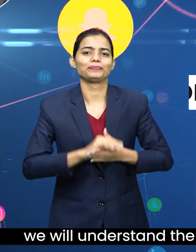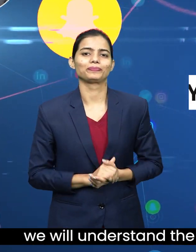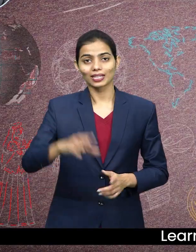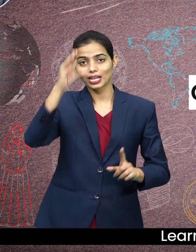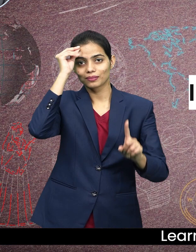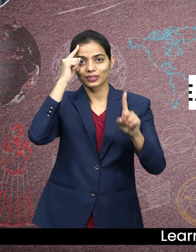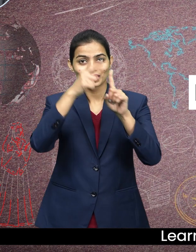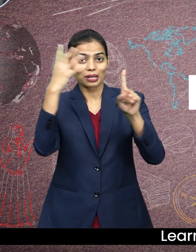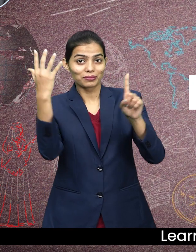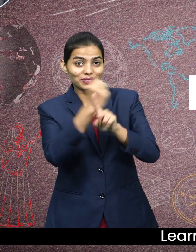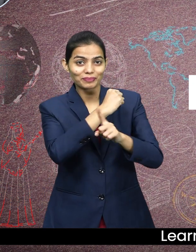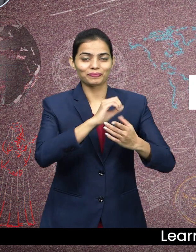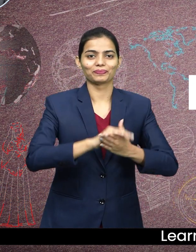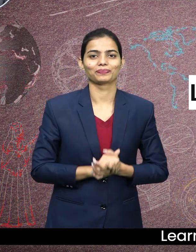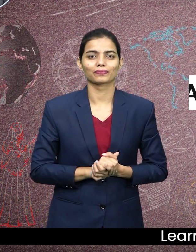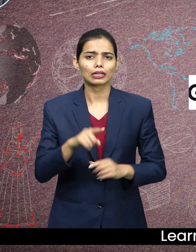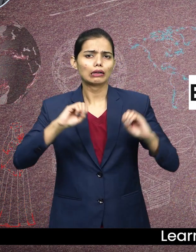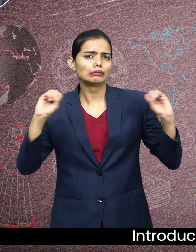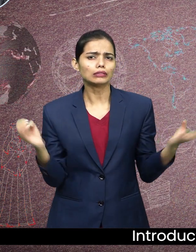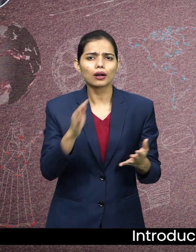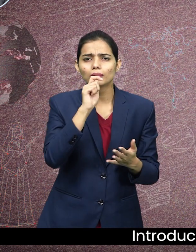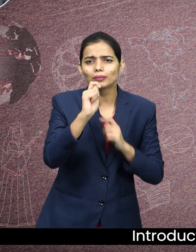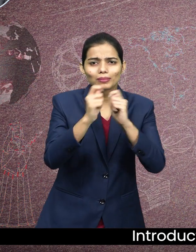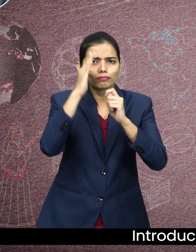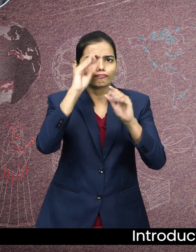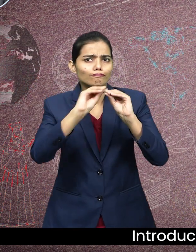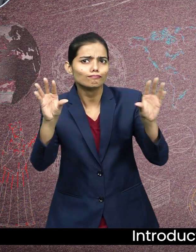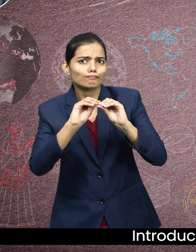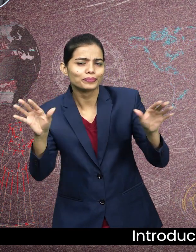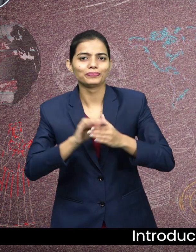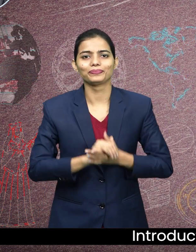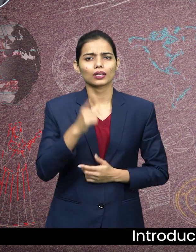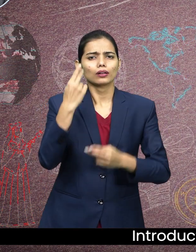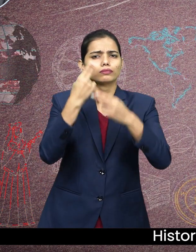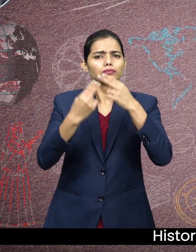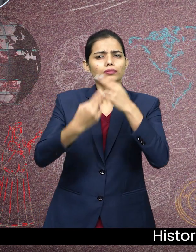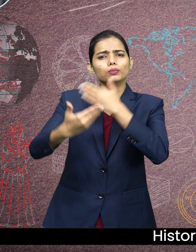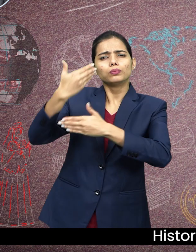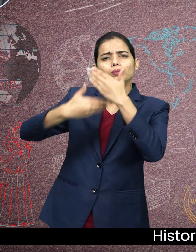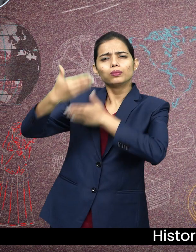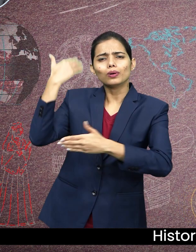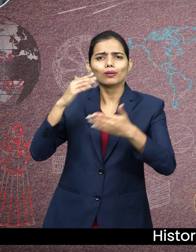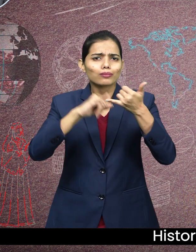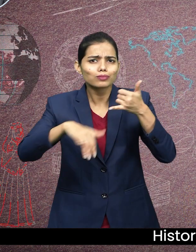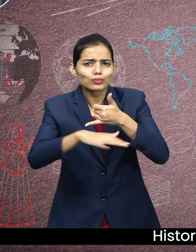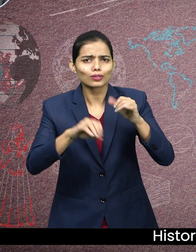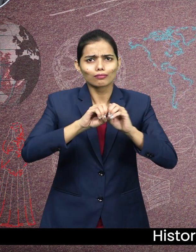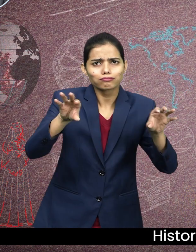history. Learning outcomes. Introduction to mass media. History of mass